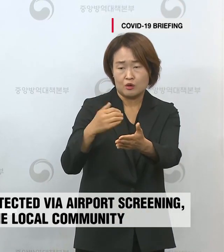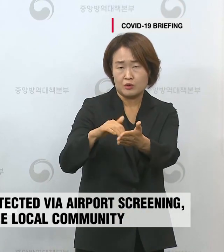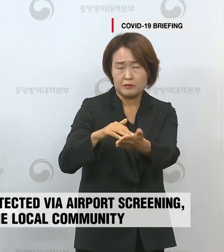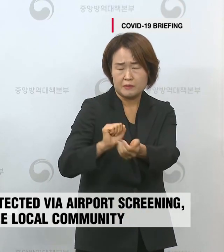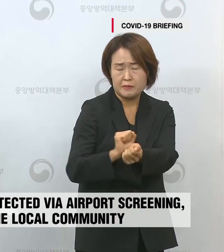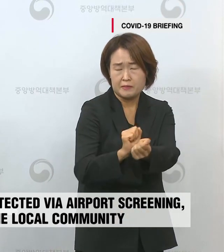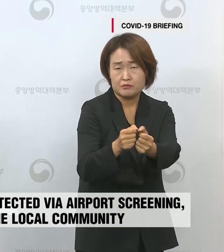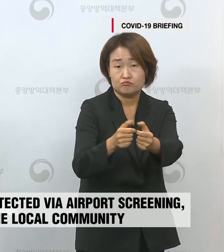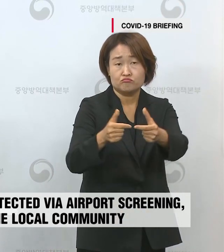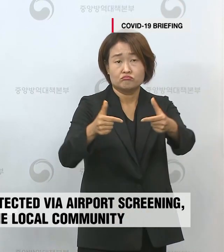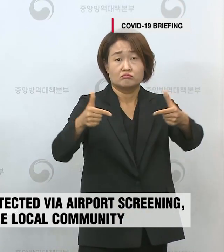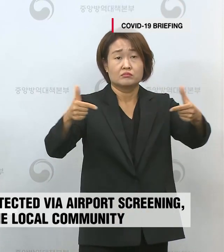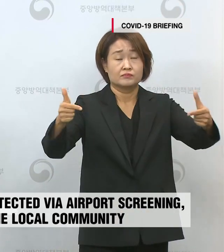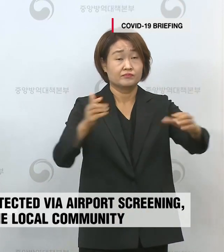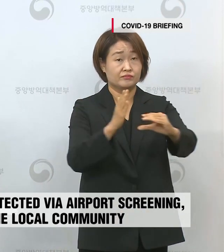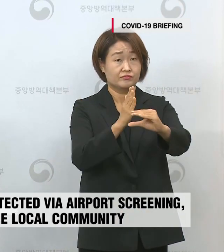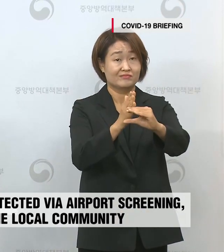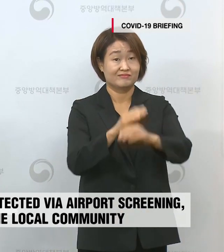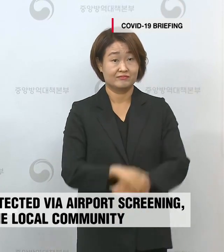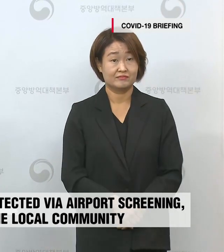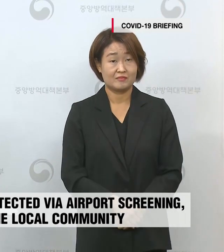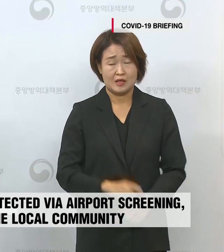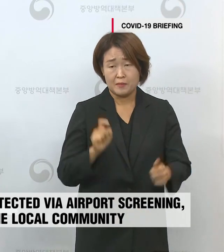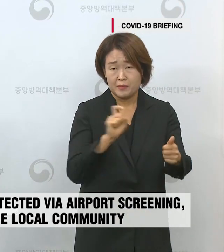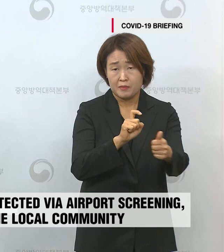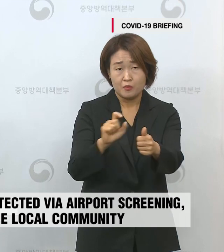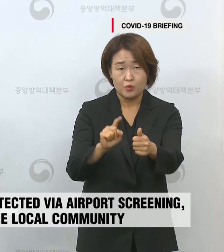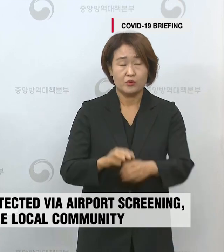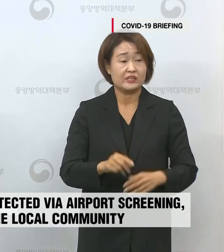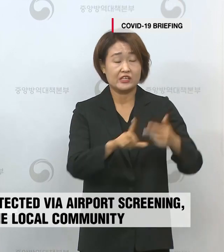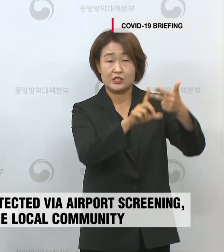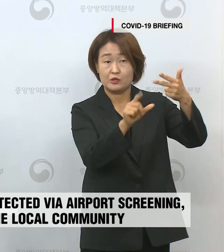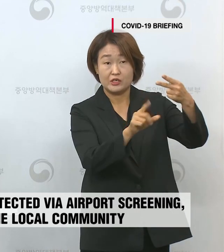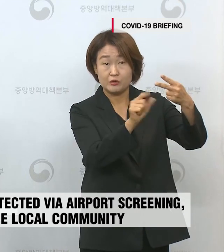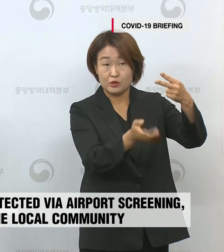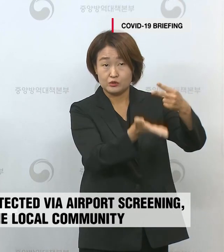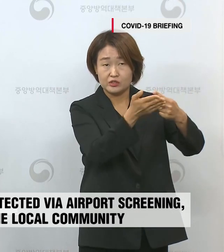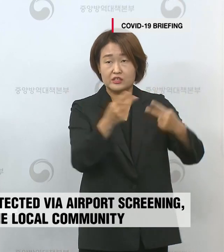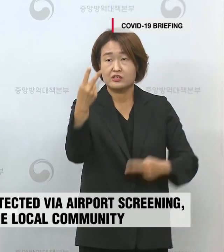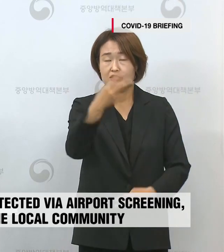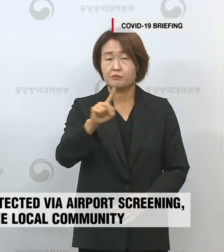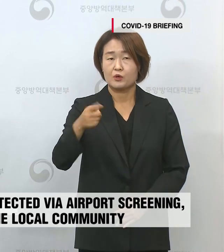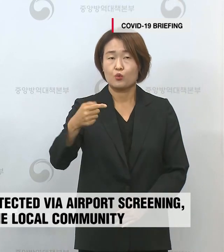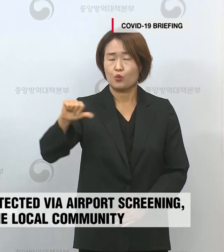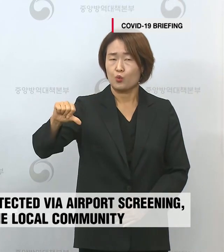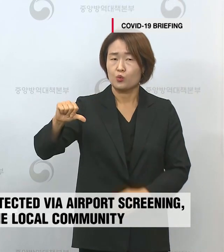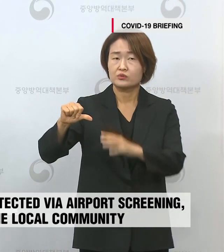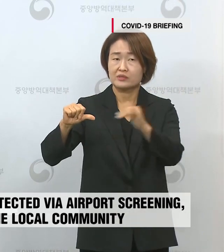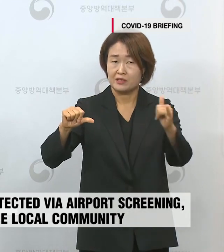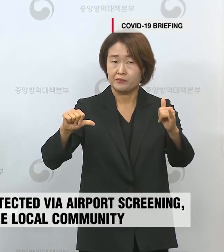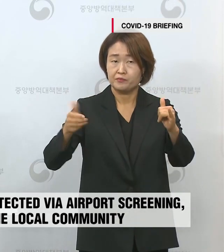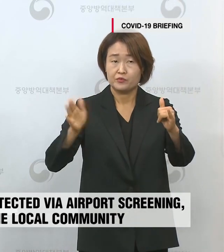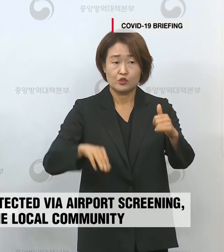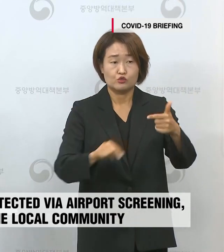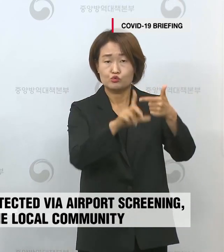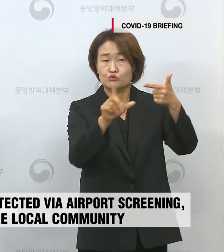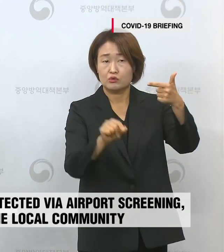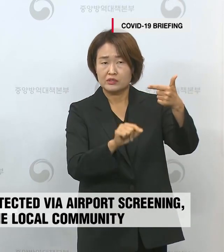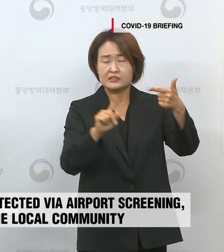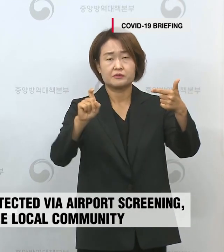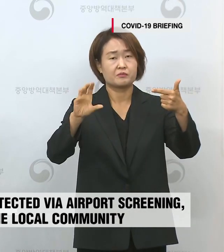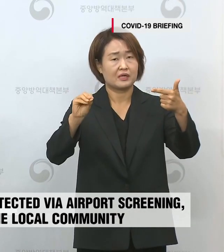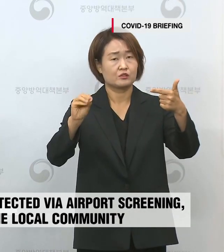and WHO says that there were over 200,000 cases reported today, and this